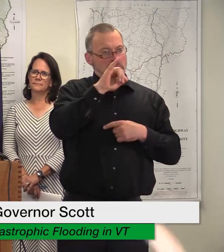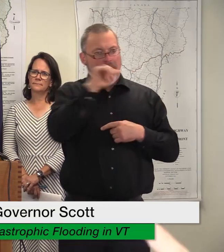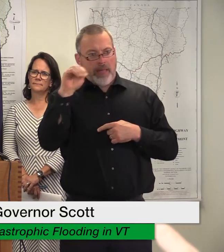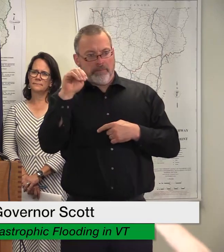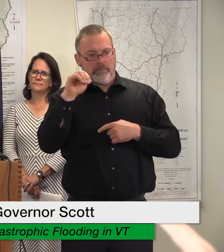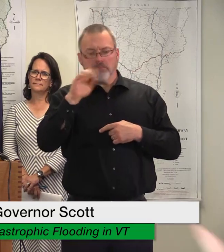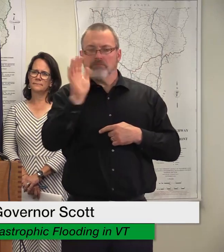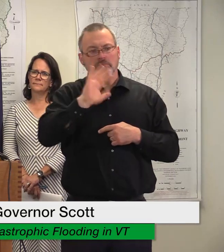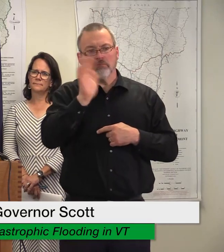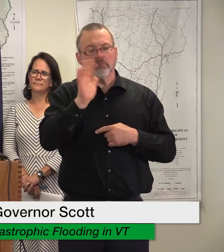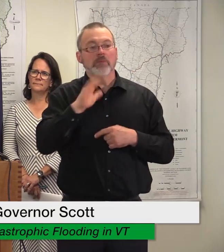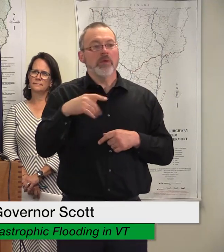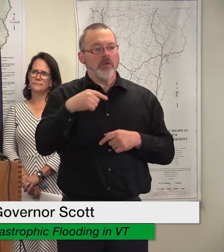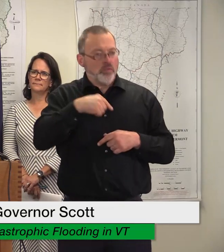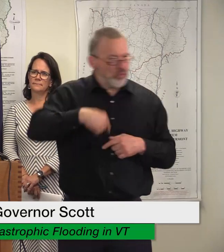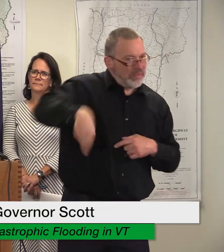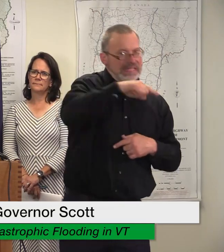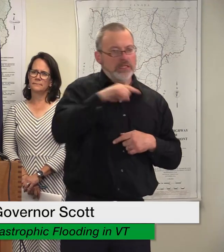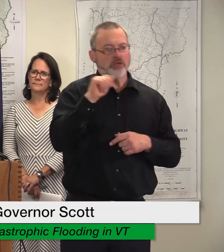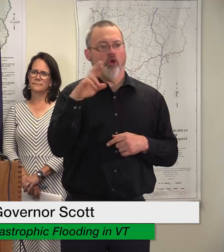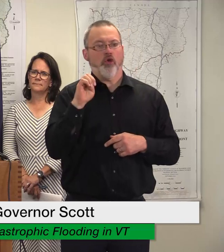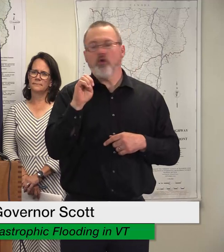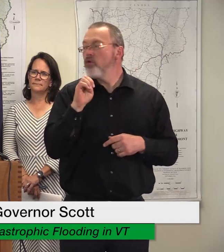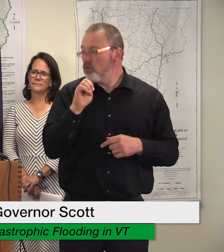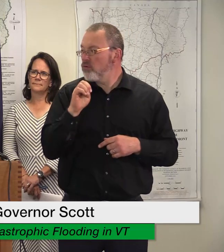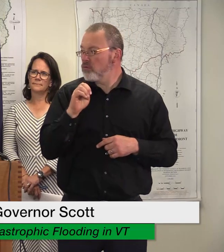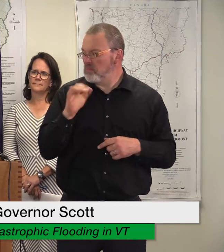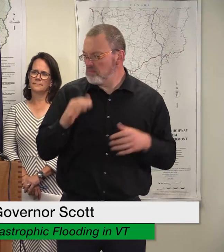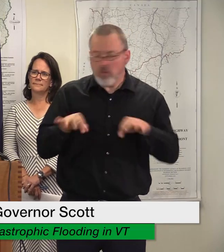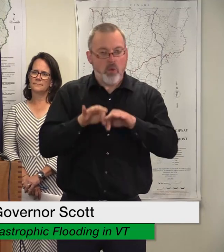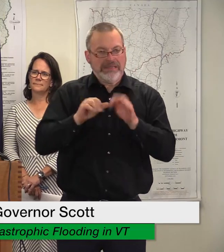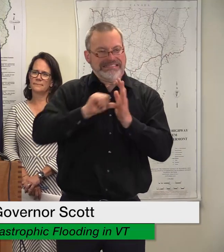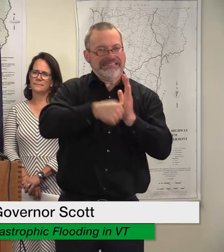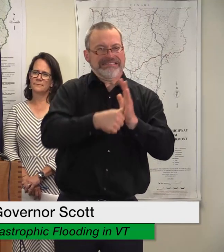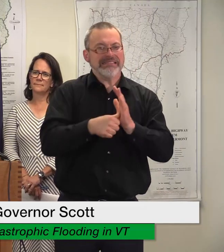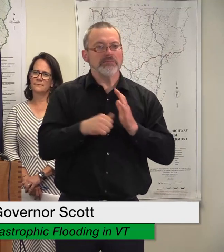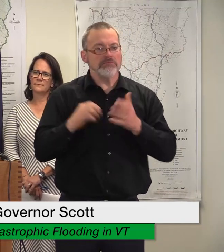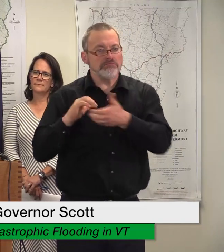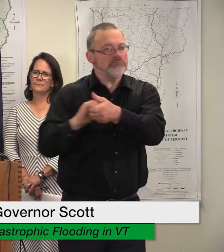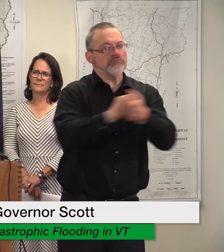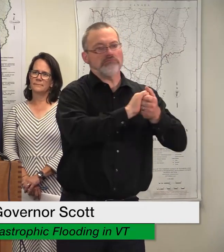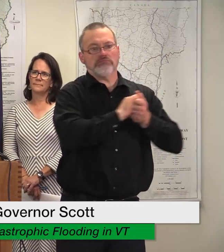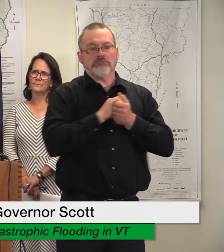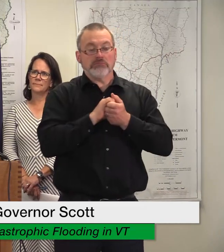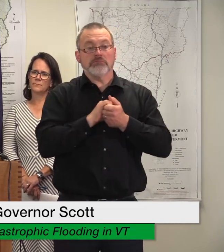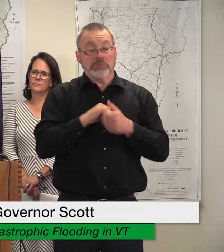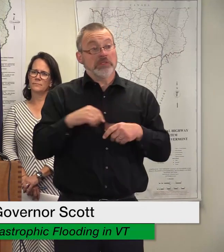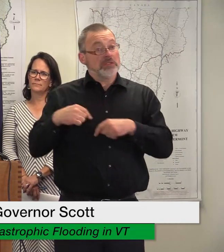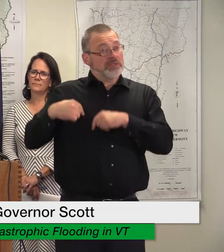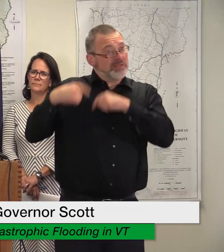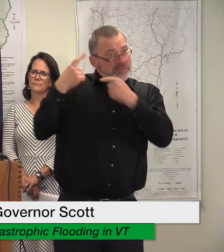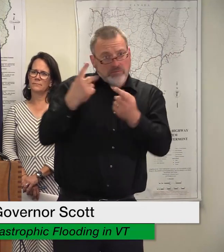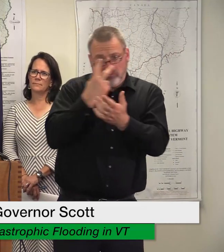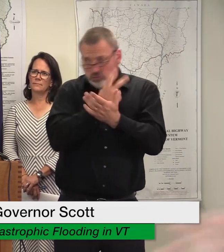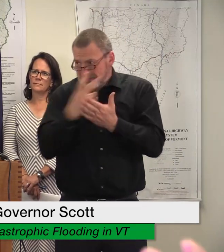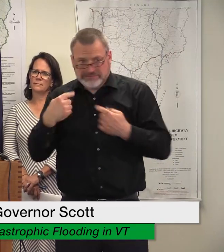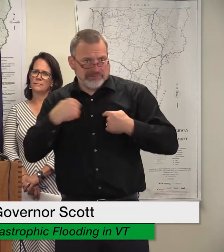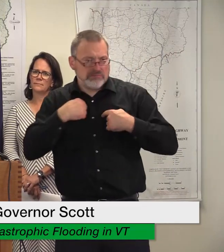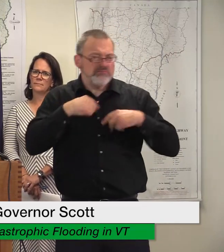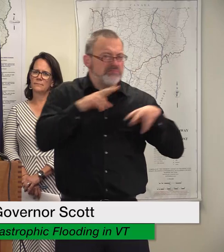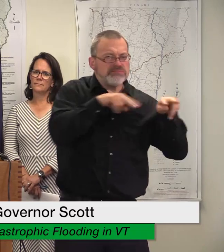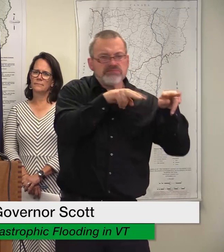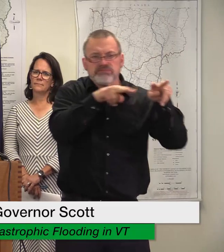Vermont Strong. And as I traveled the state over the last few weeks, it's clear Vermonters are showing that